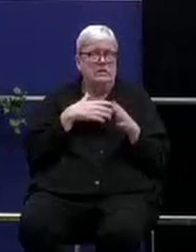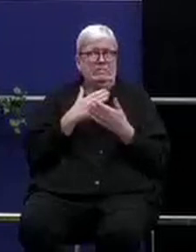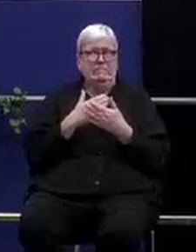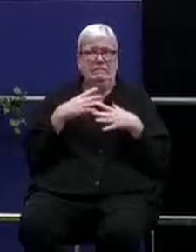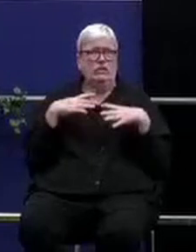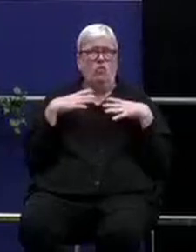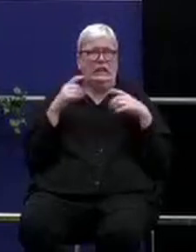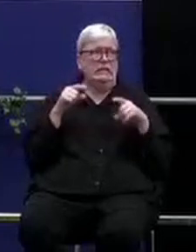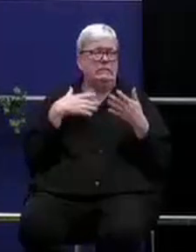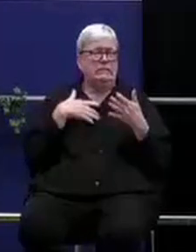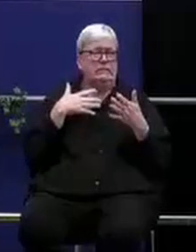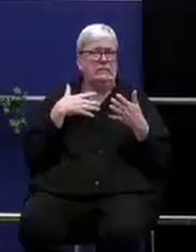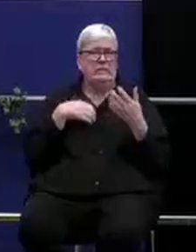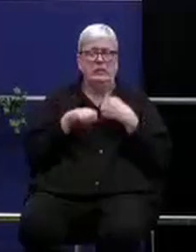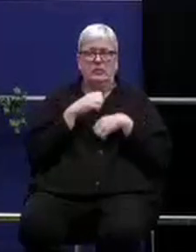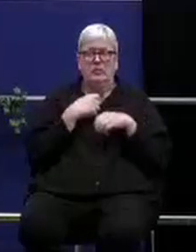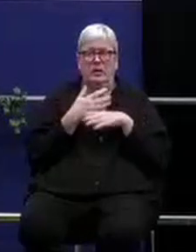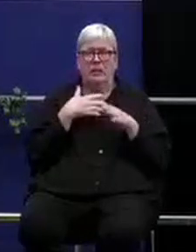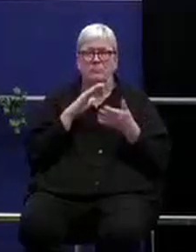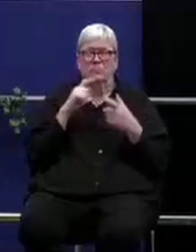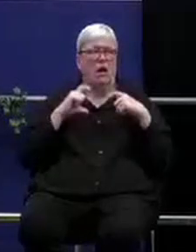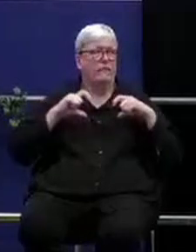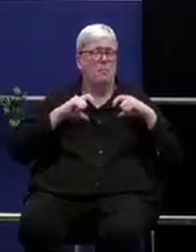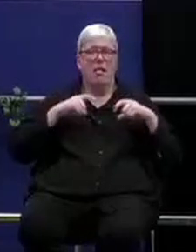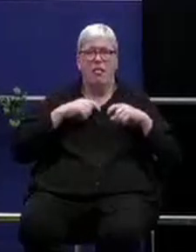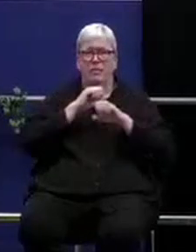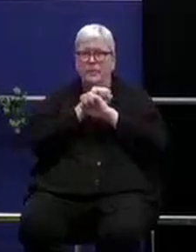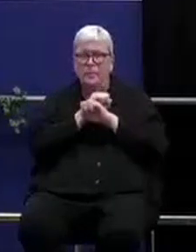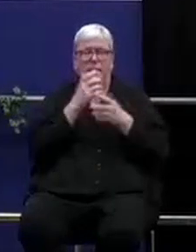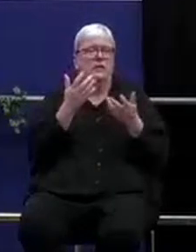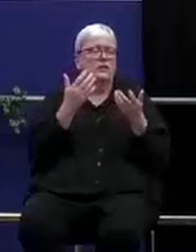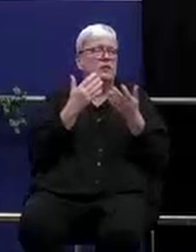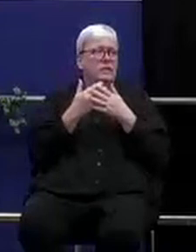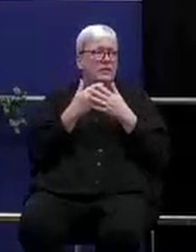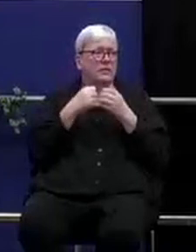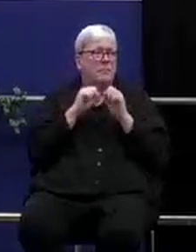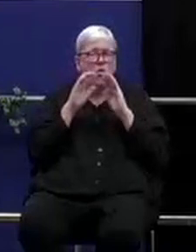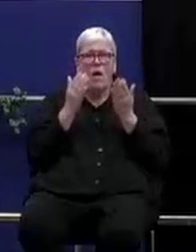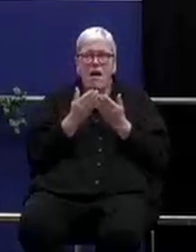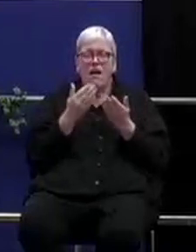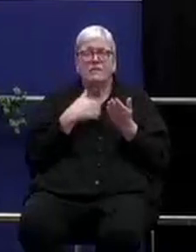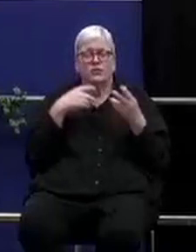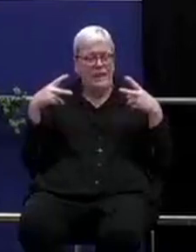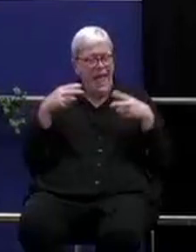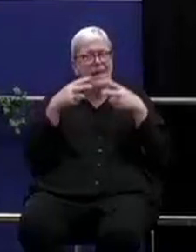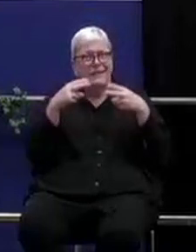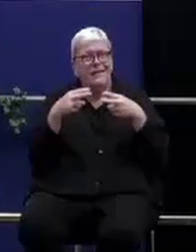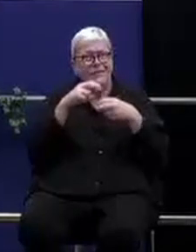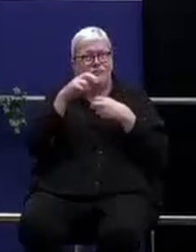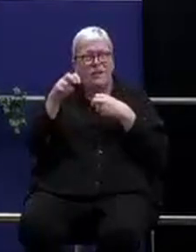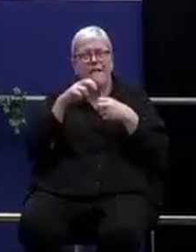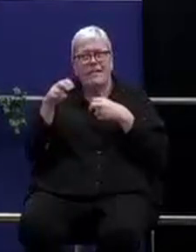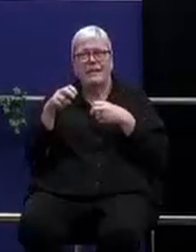go back. I was kind of happy in my cocoon. And I liked that, felt that, like when I went back to edit the scenes of the traveling, there was a